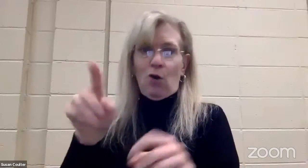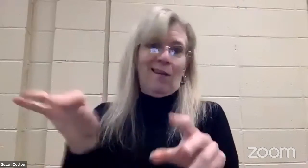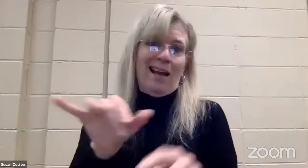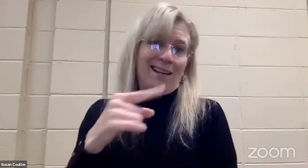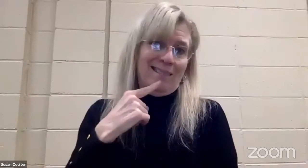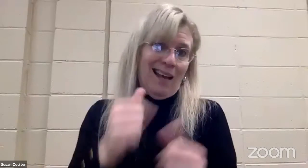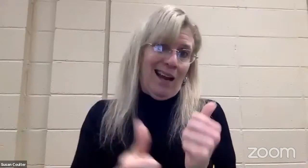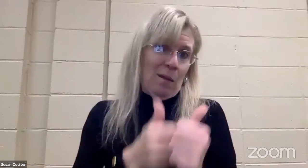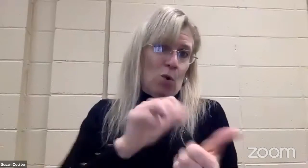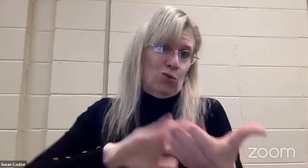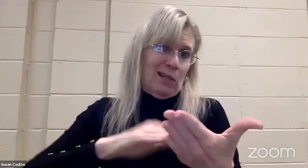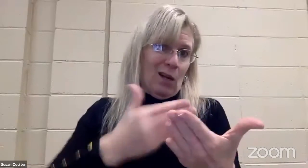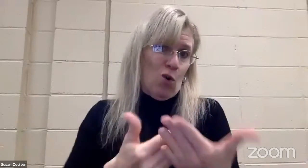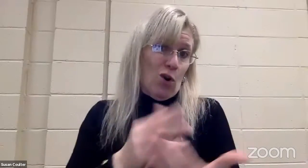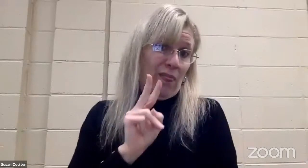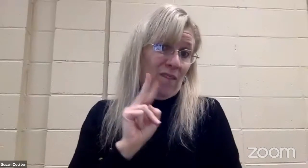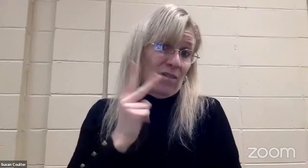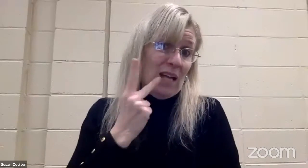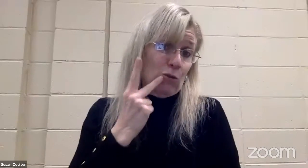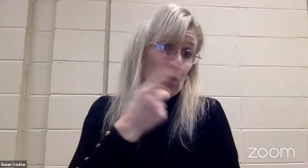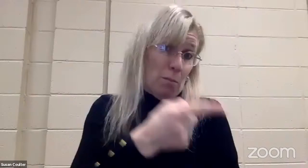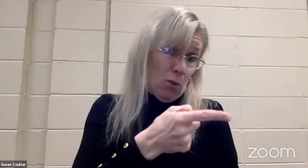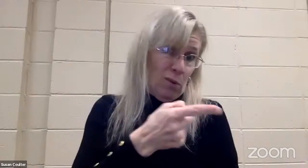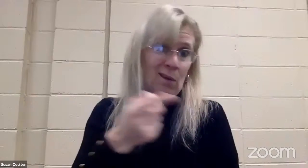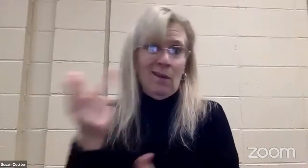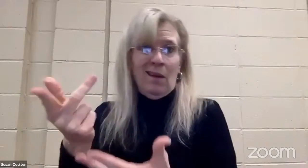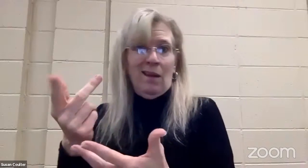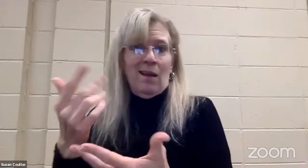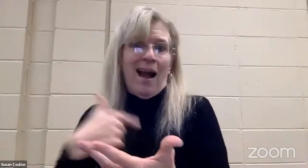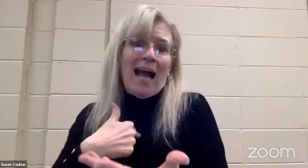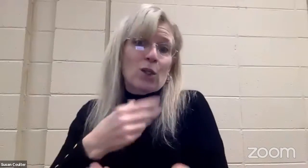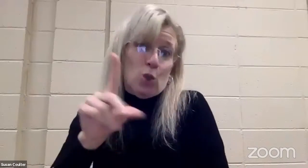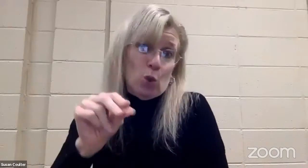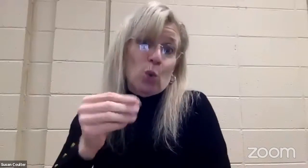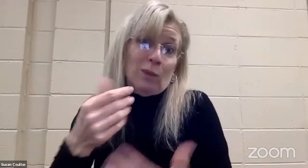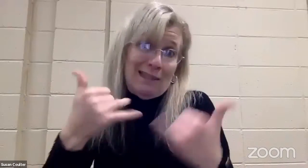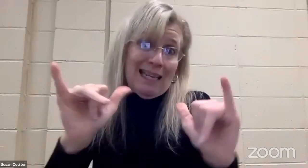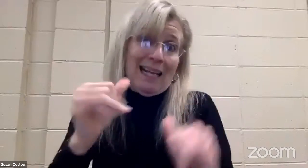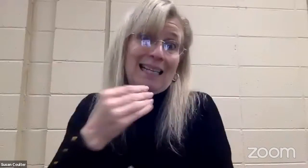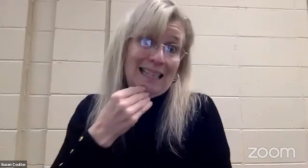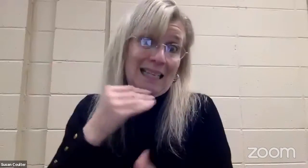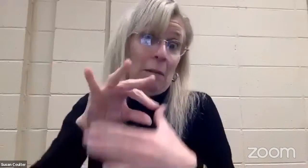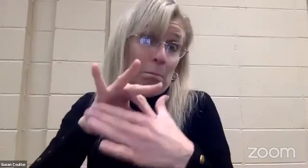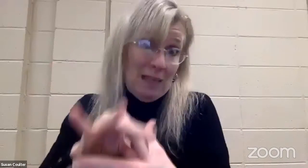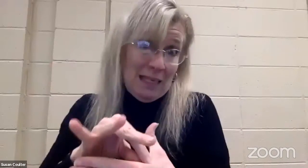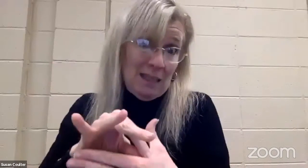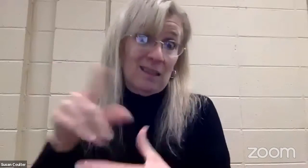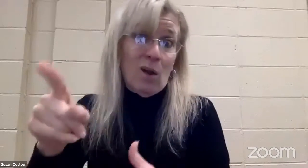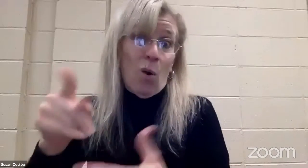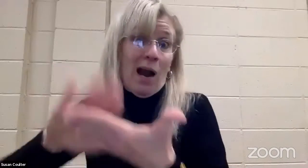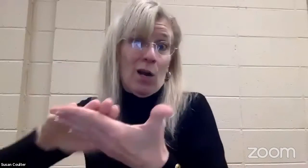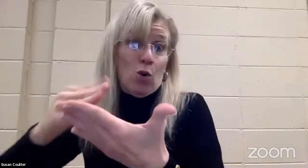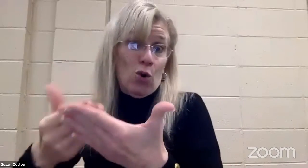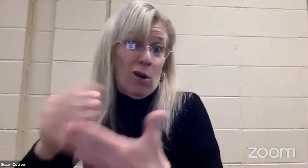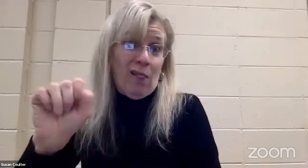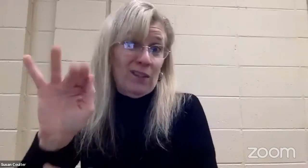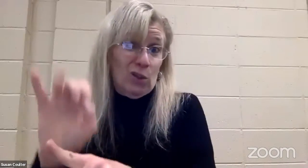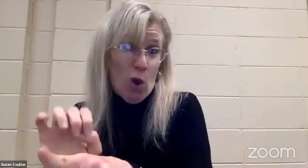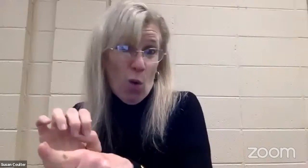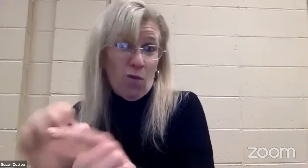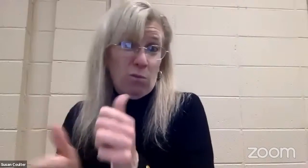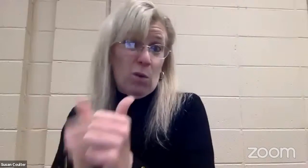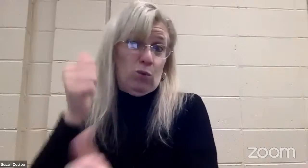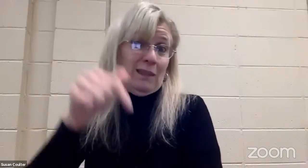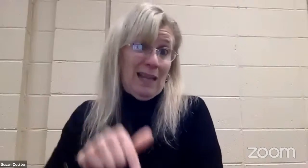And like I said, I mostly cook the vegetable. I do still eat meat, so I cook on